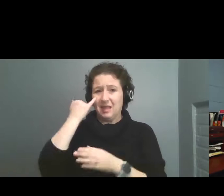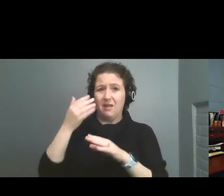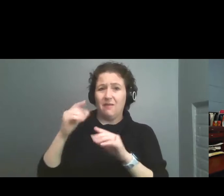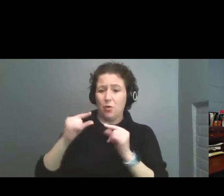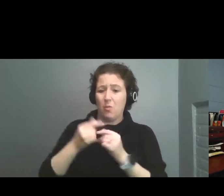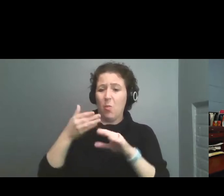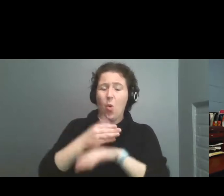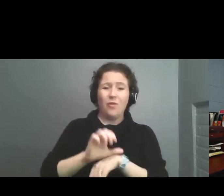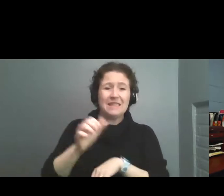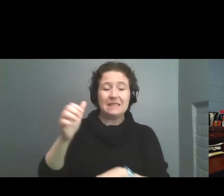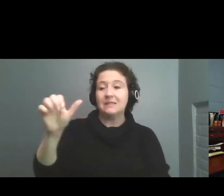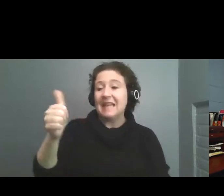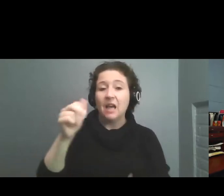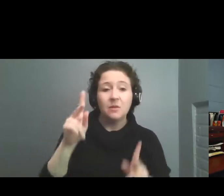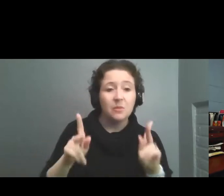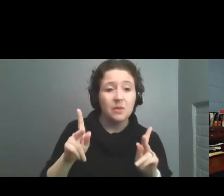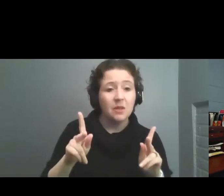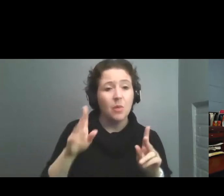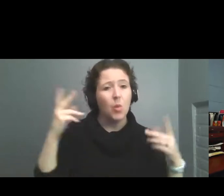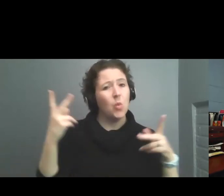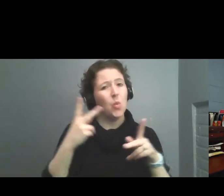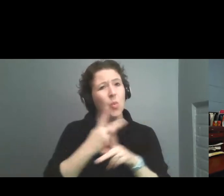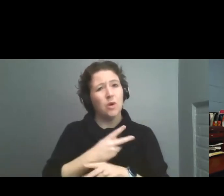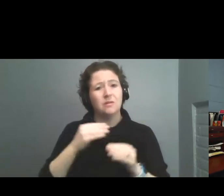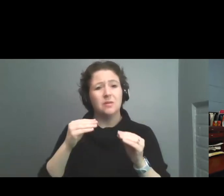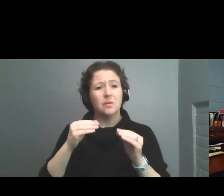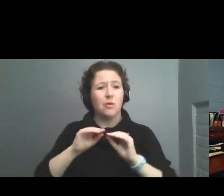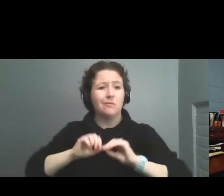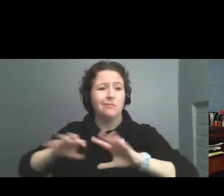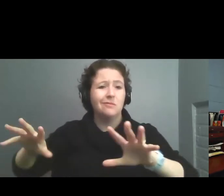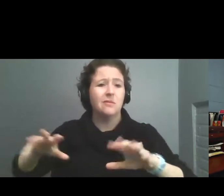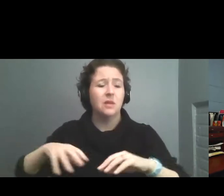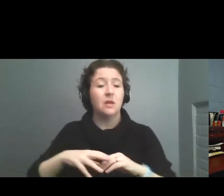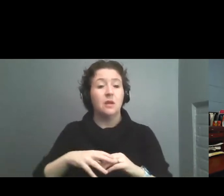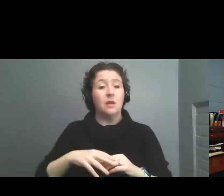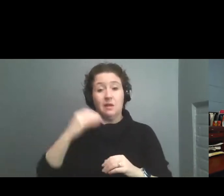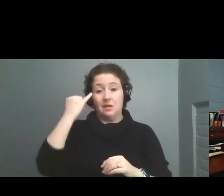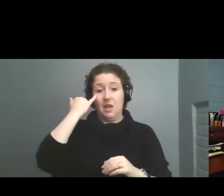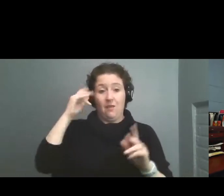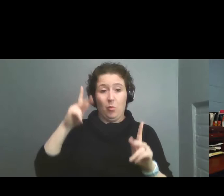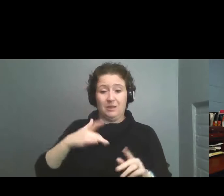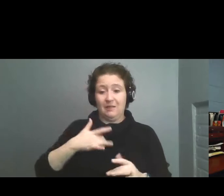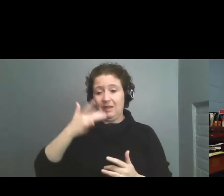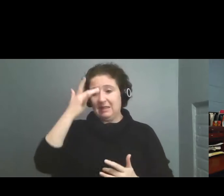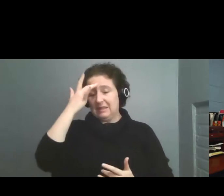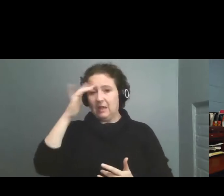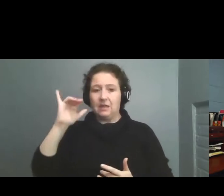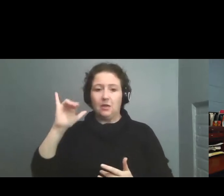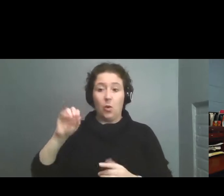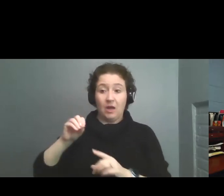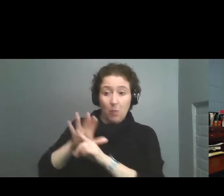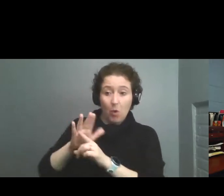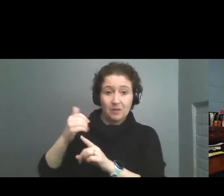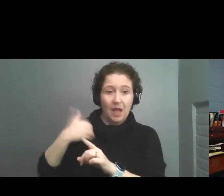virus at this time. Remind guests to stay home if they feel sick or they've been exposed to anyone with COVID-19 or